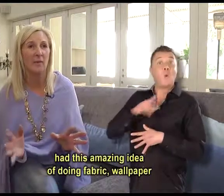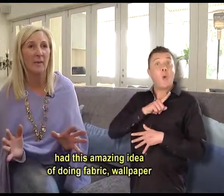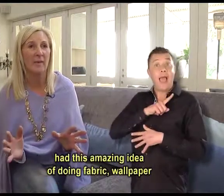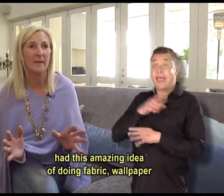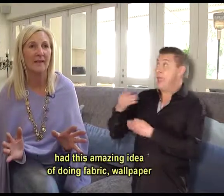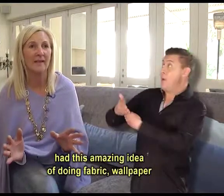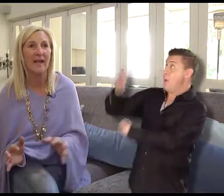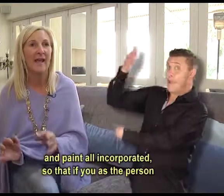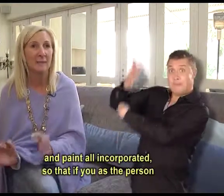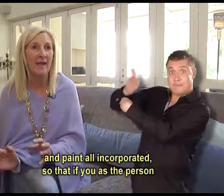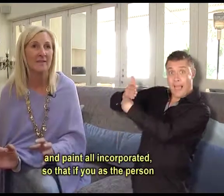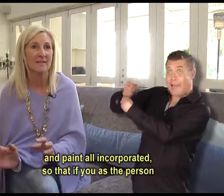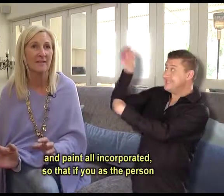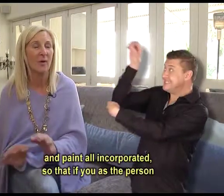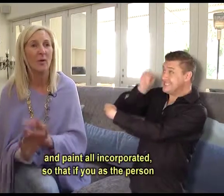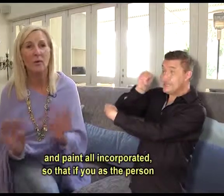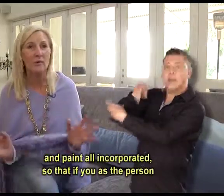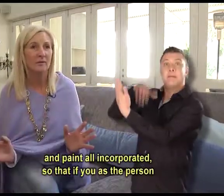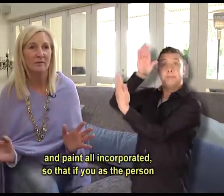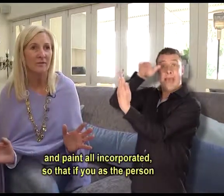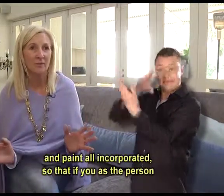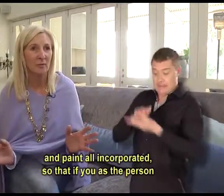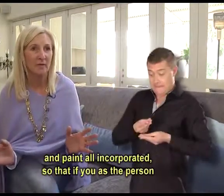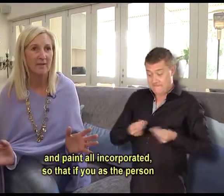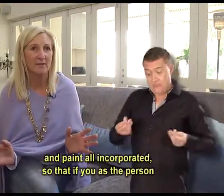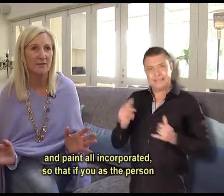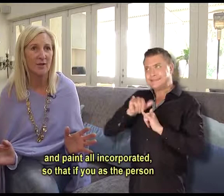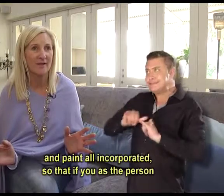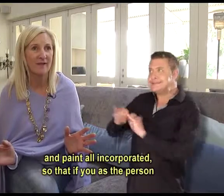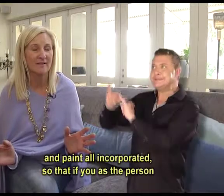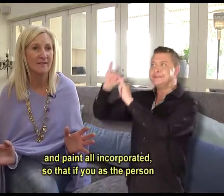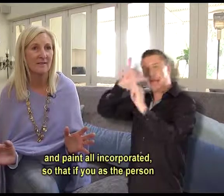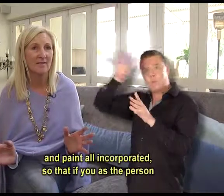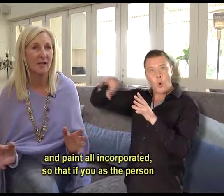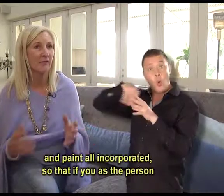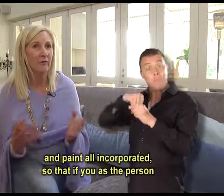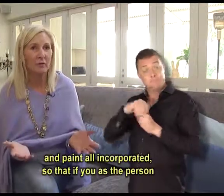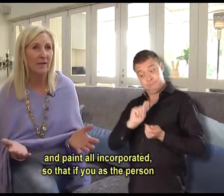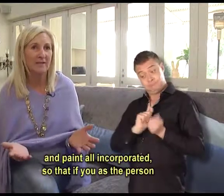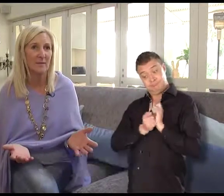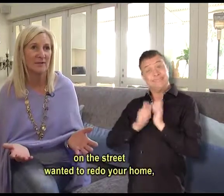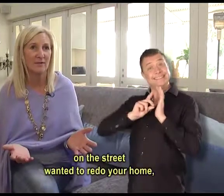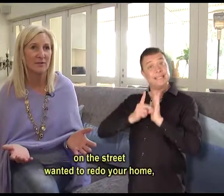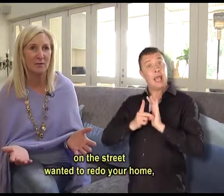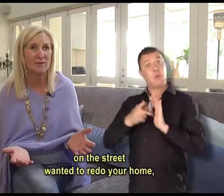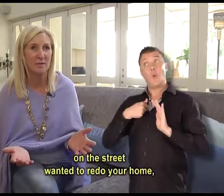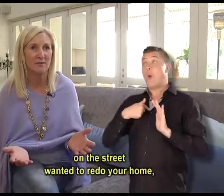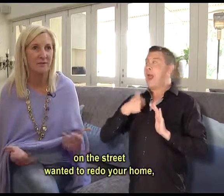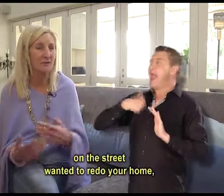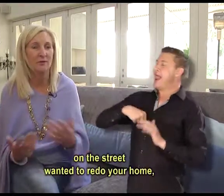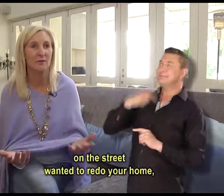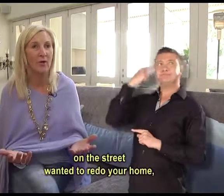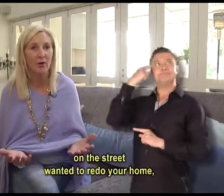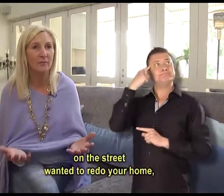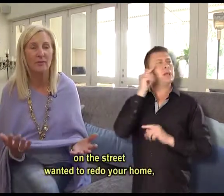fabric and wallpaper and paint, all incorporated so that if you, as the person on the street, wanted